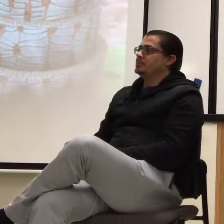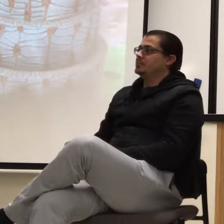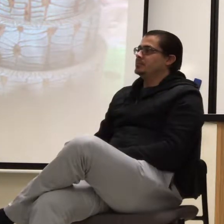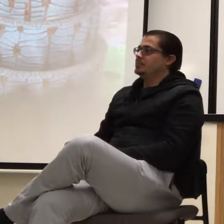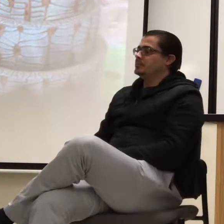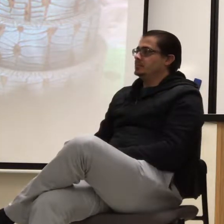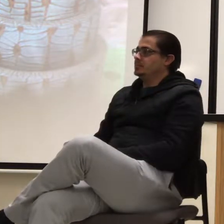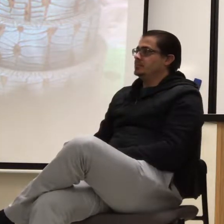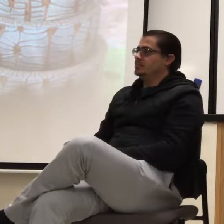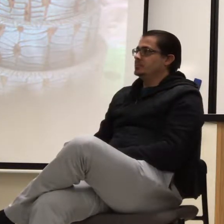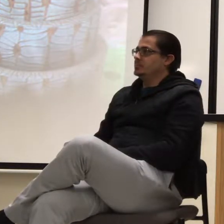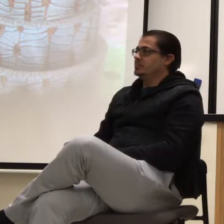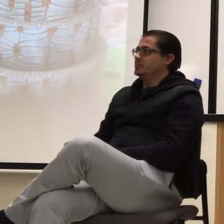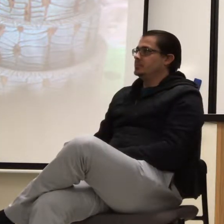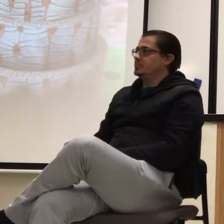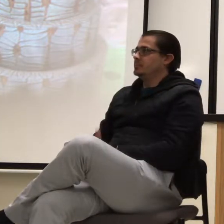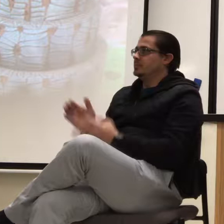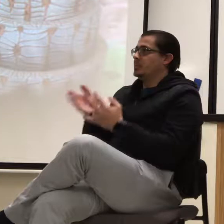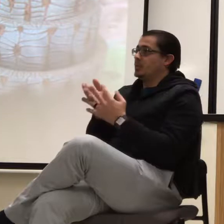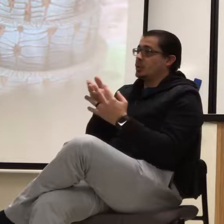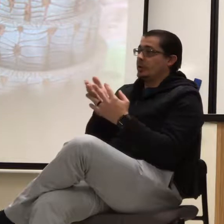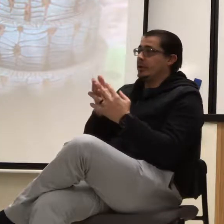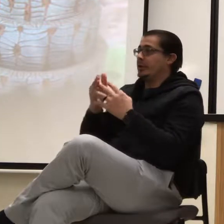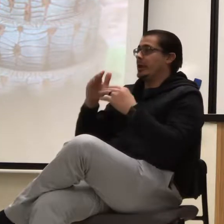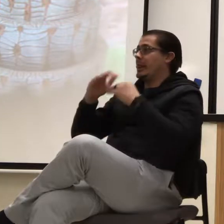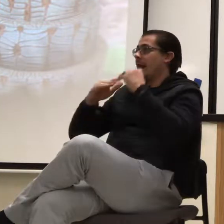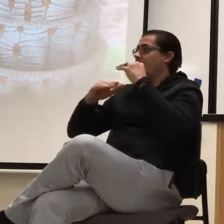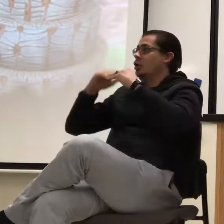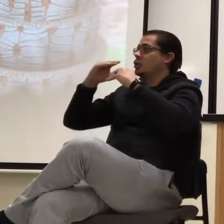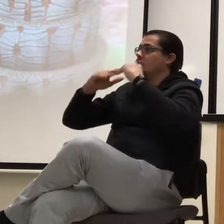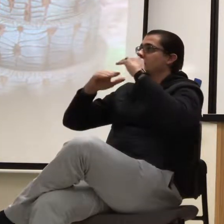between layers of lamellar bone.